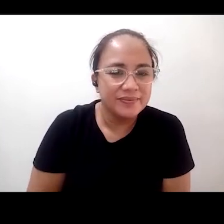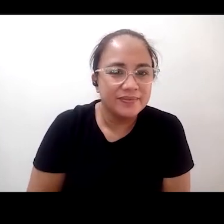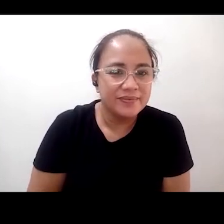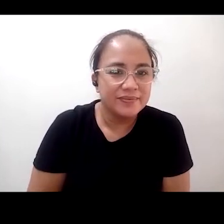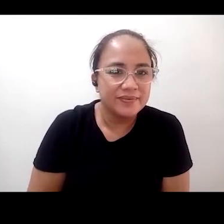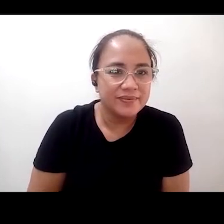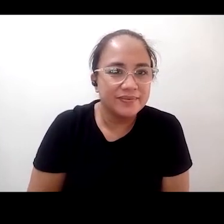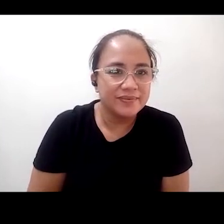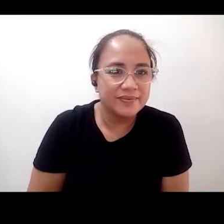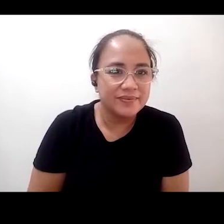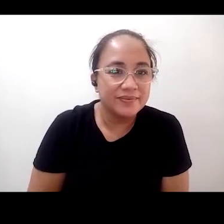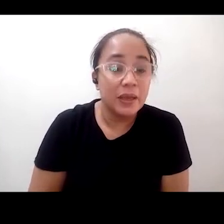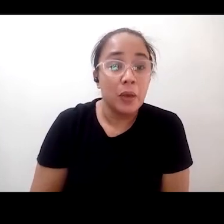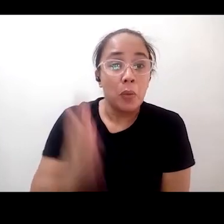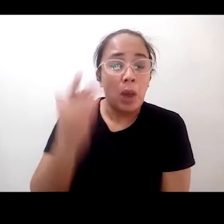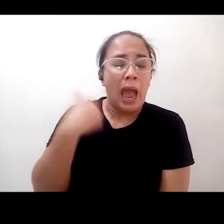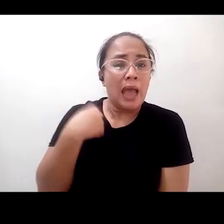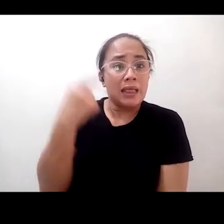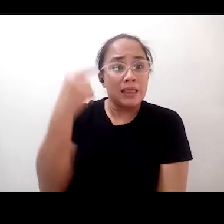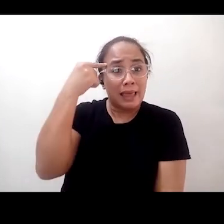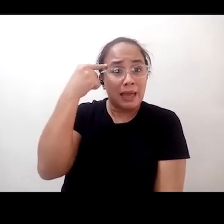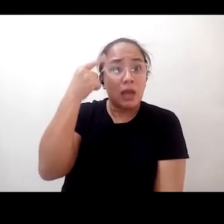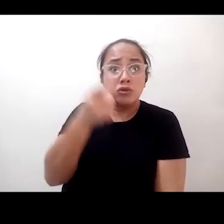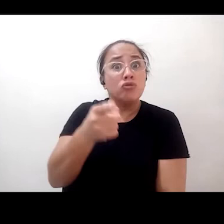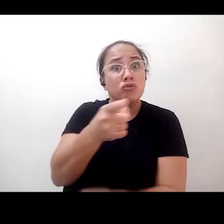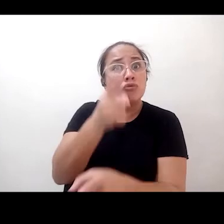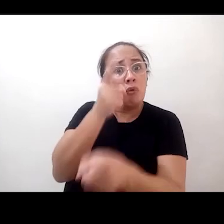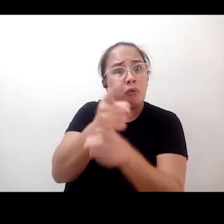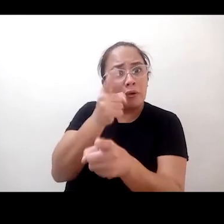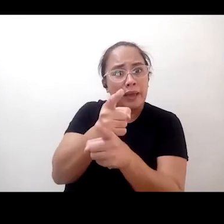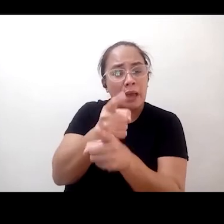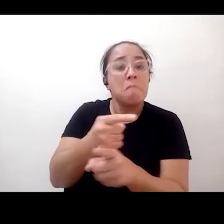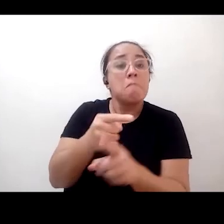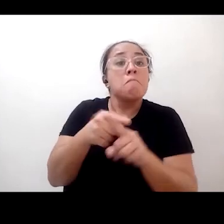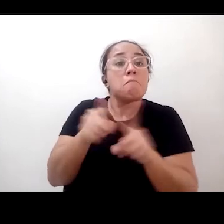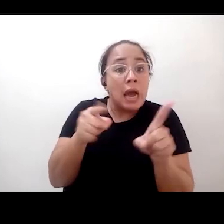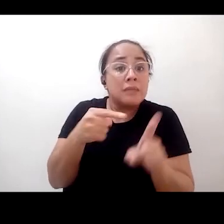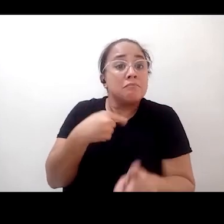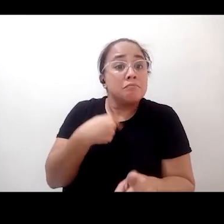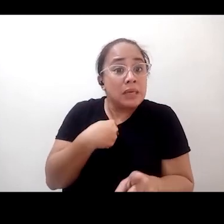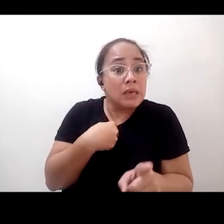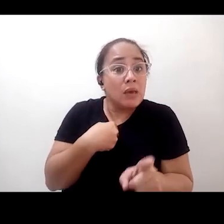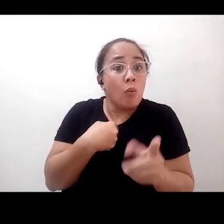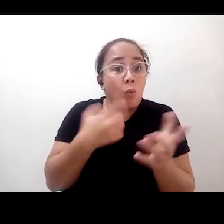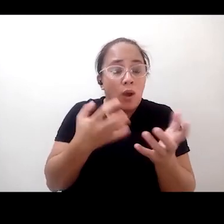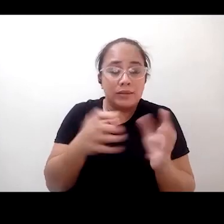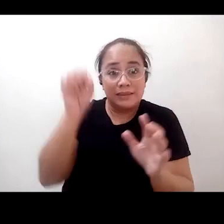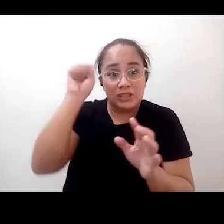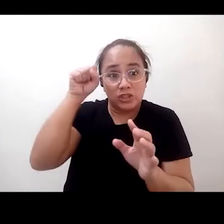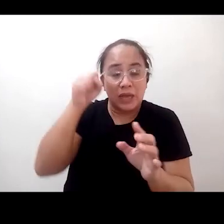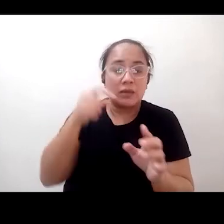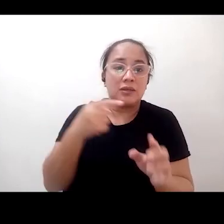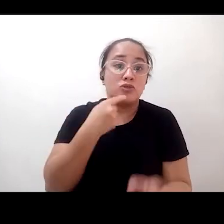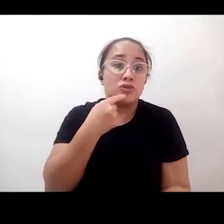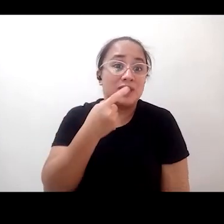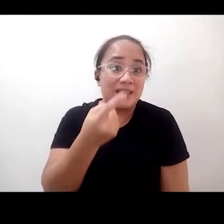Because I think you're correct, but I won't, just want to make sure. So Jacques, you were saying that